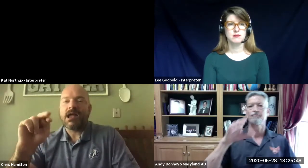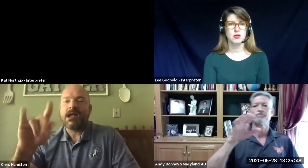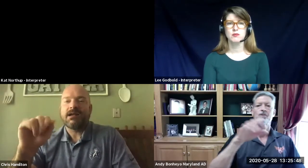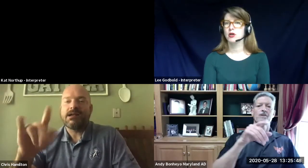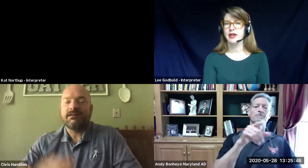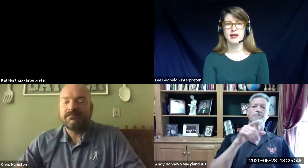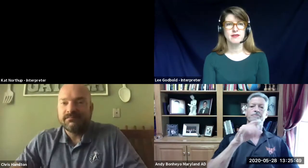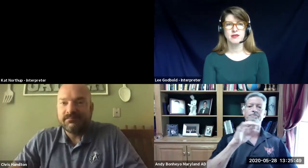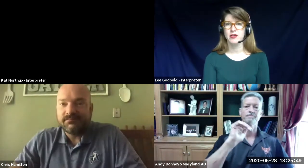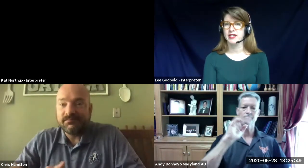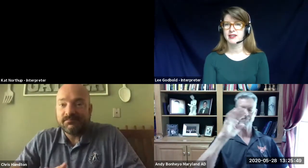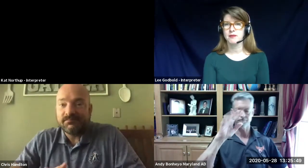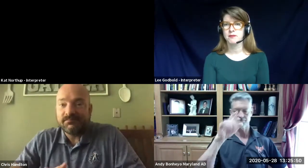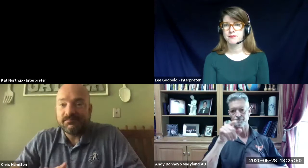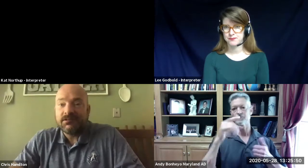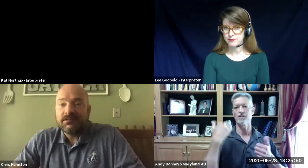Oh, go ahead. Go ahead, Andy.